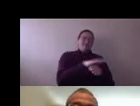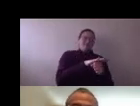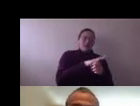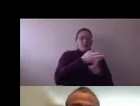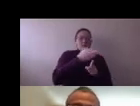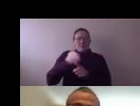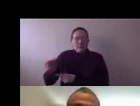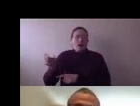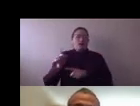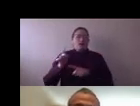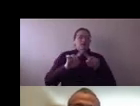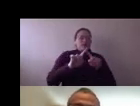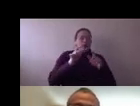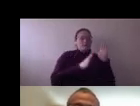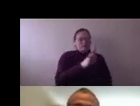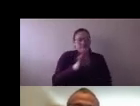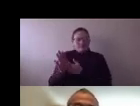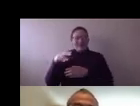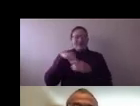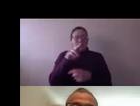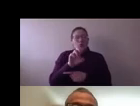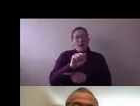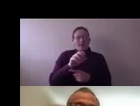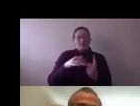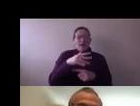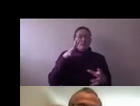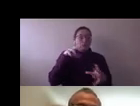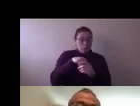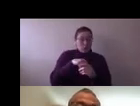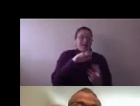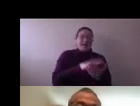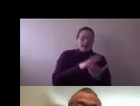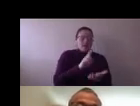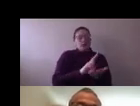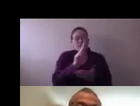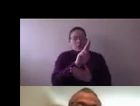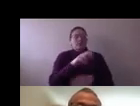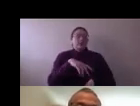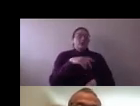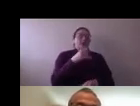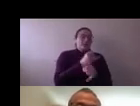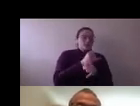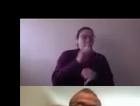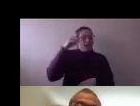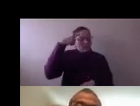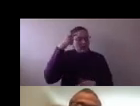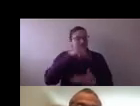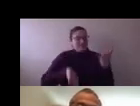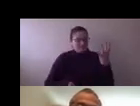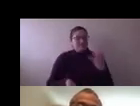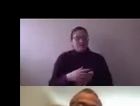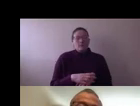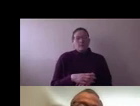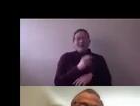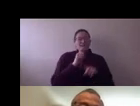different sectors in American society, including academia, universities, industry, and the government. And in different sectors,